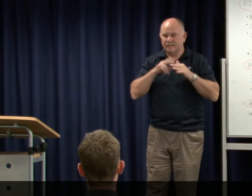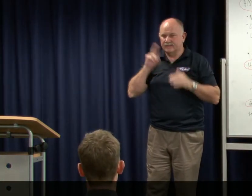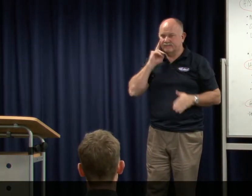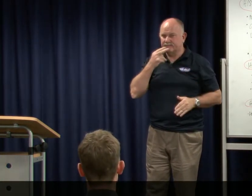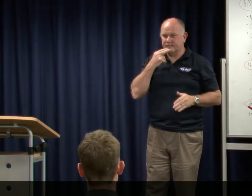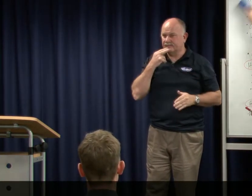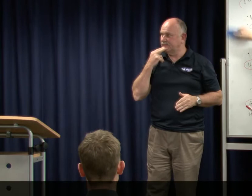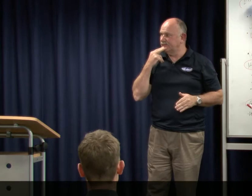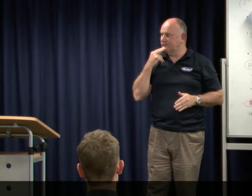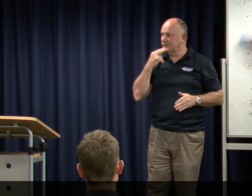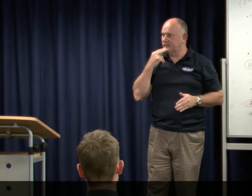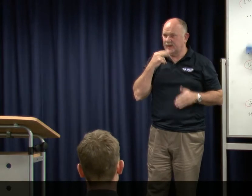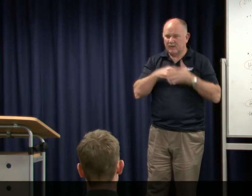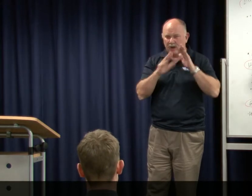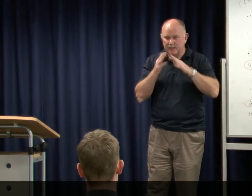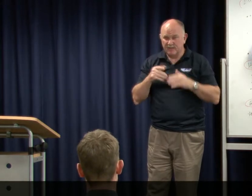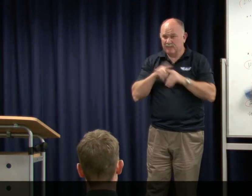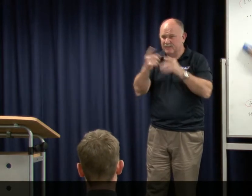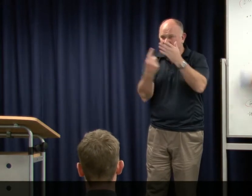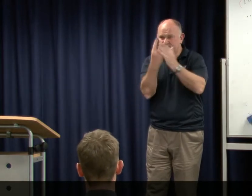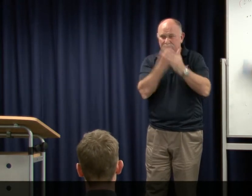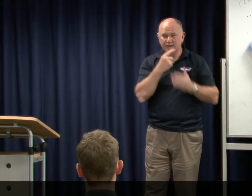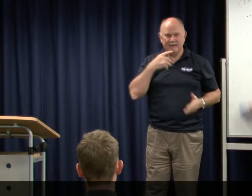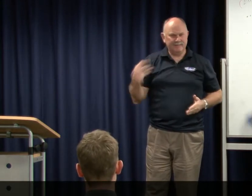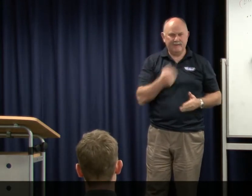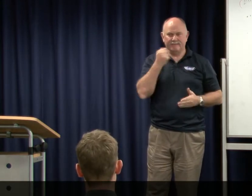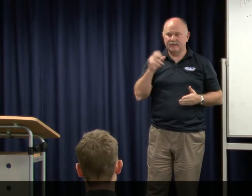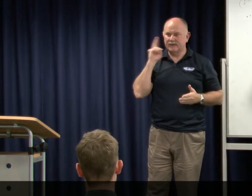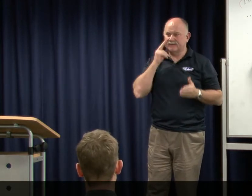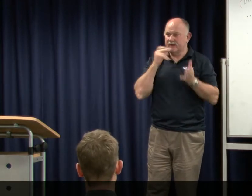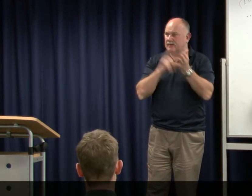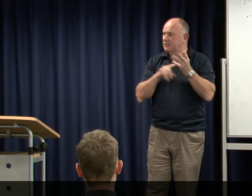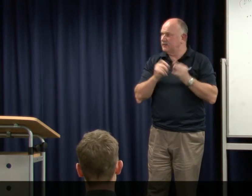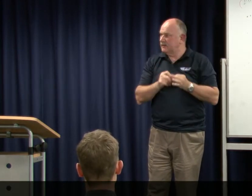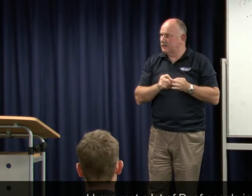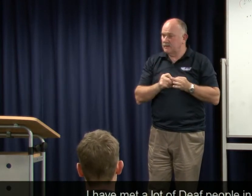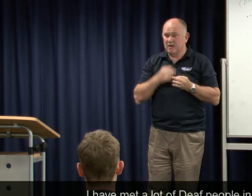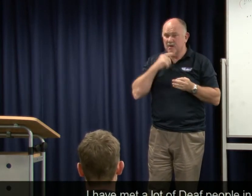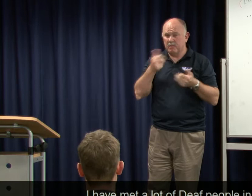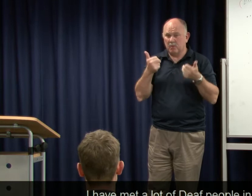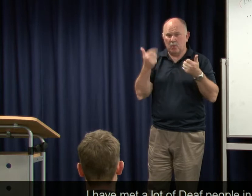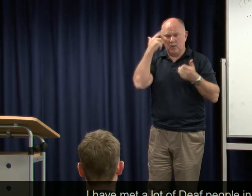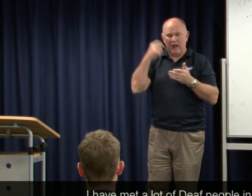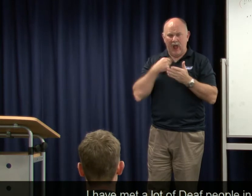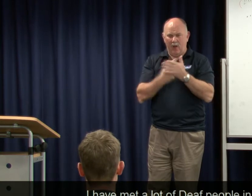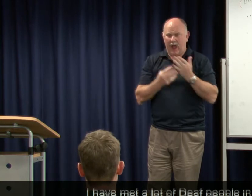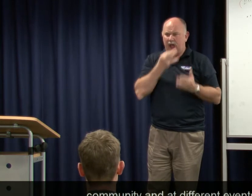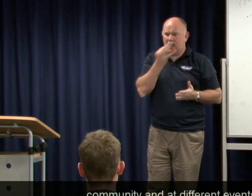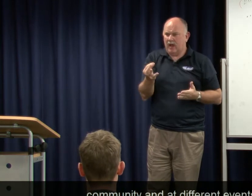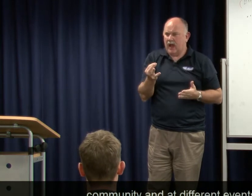I've met a lot of deaf people in the community and at different events, and they have mentioned the importance of a deaf club. And